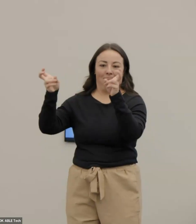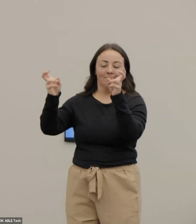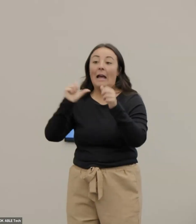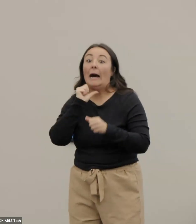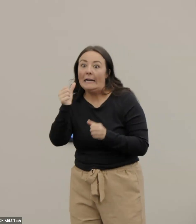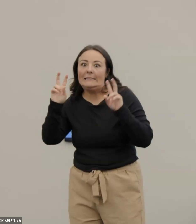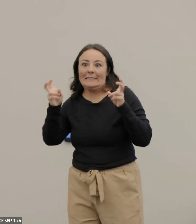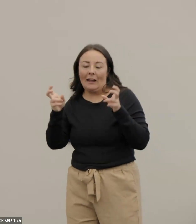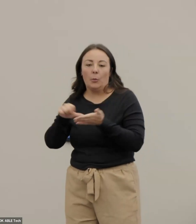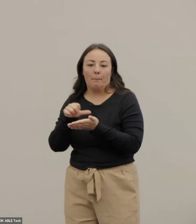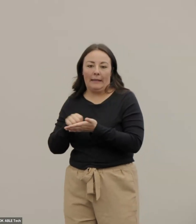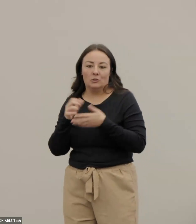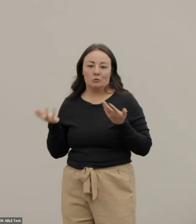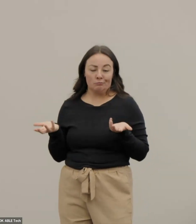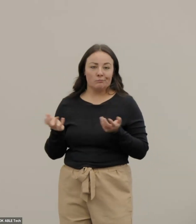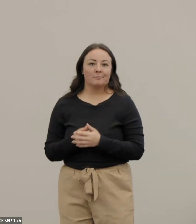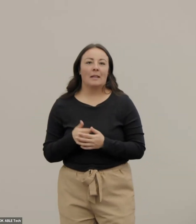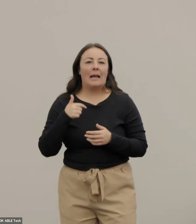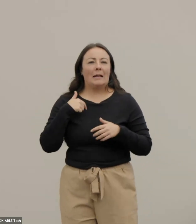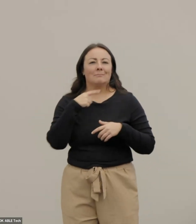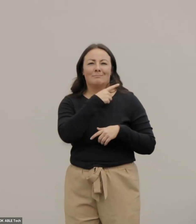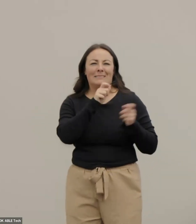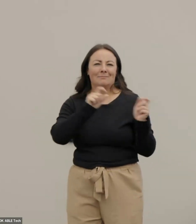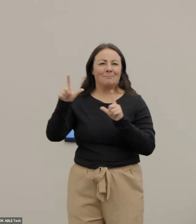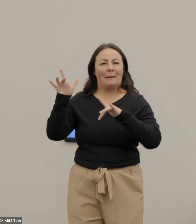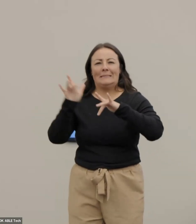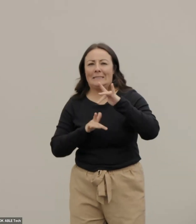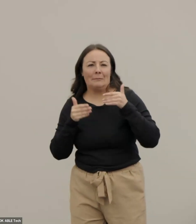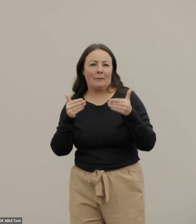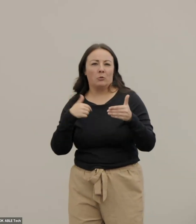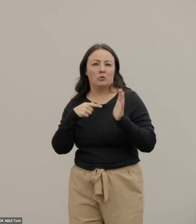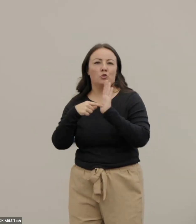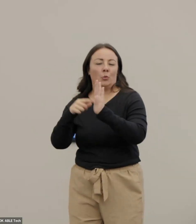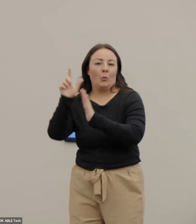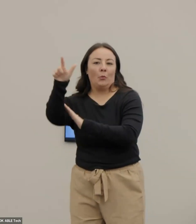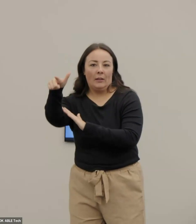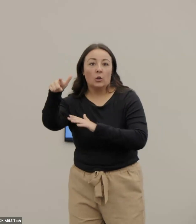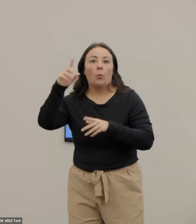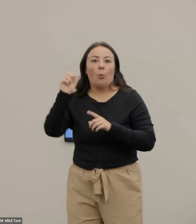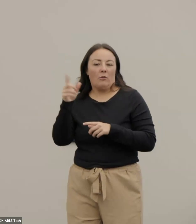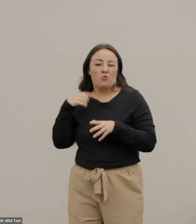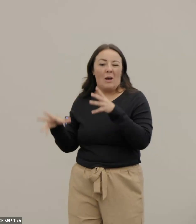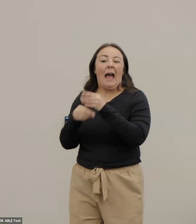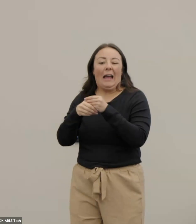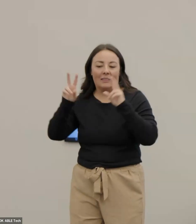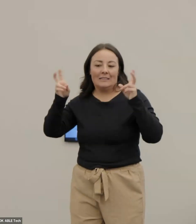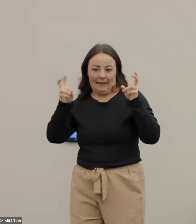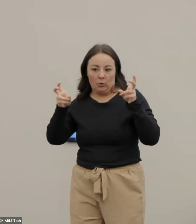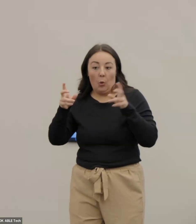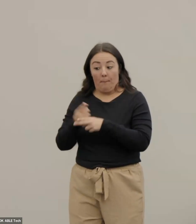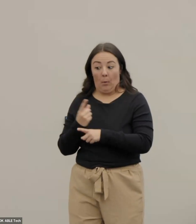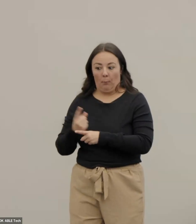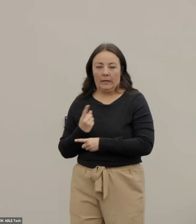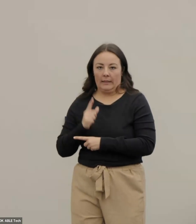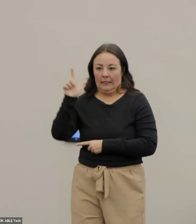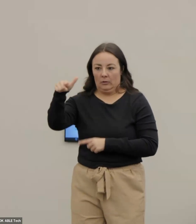I'm going to skip over this. I'm going to show this in Word. I'll show you where to add the title appropriately.